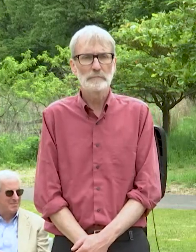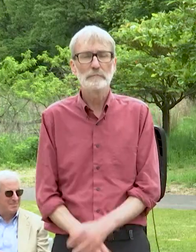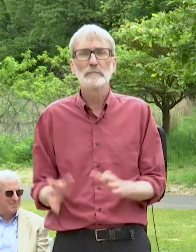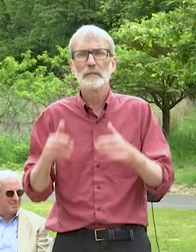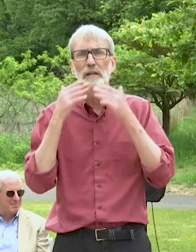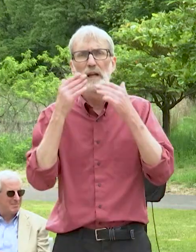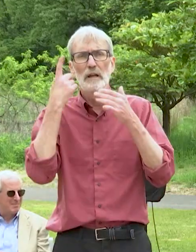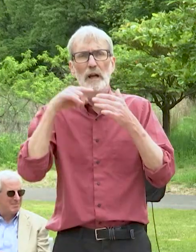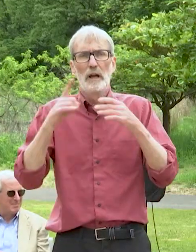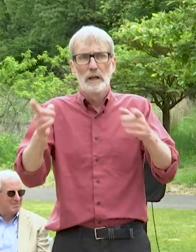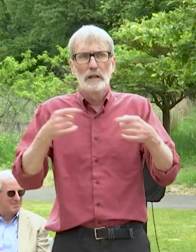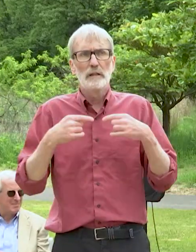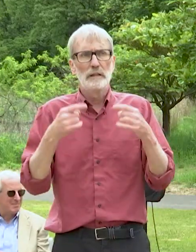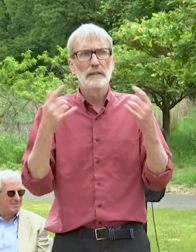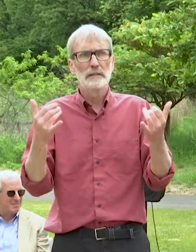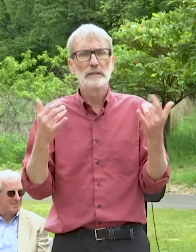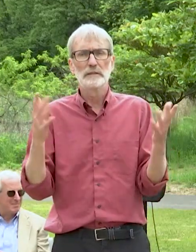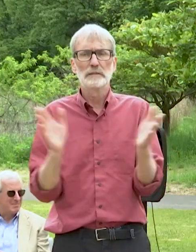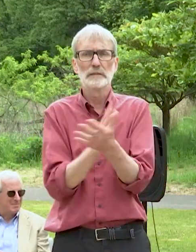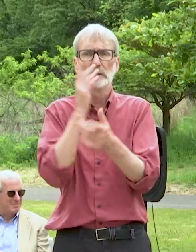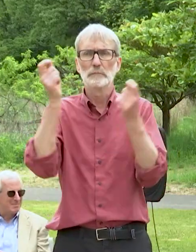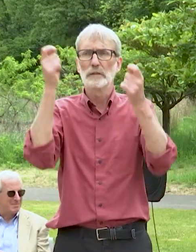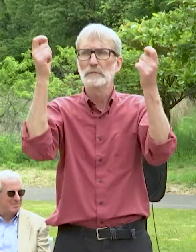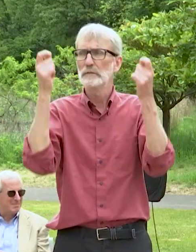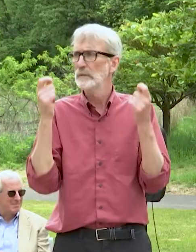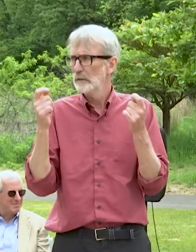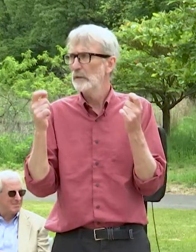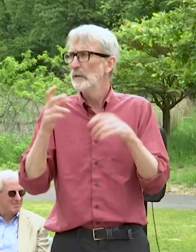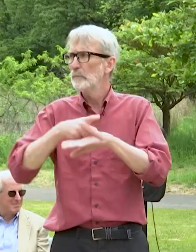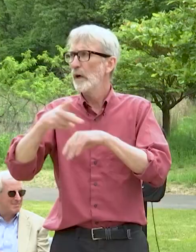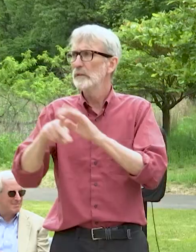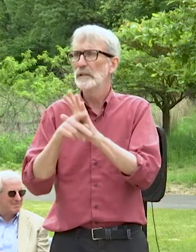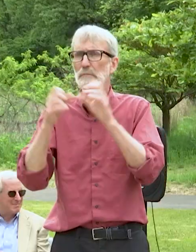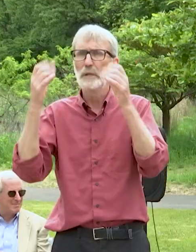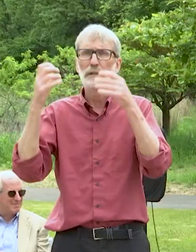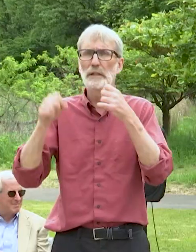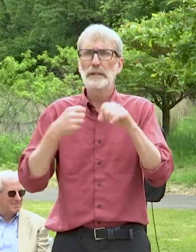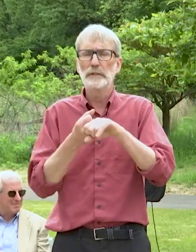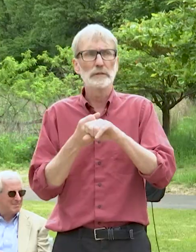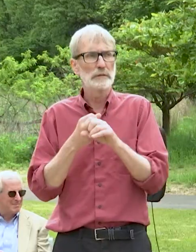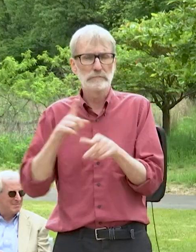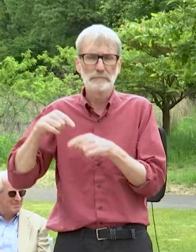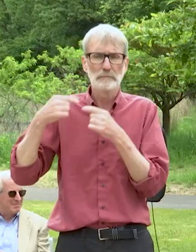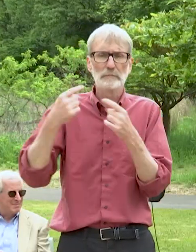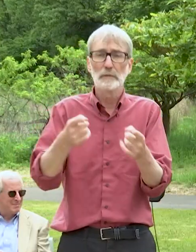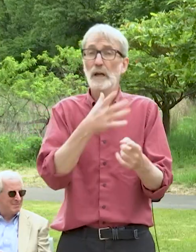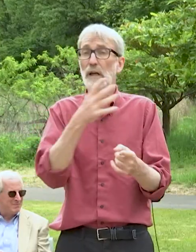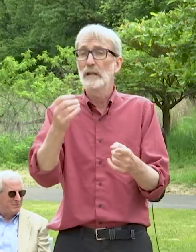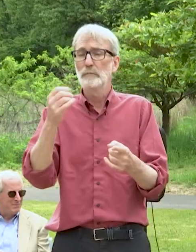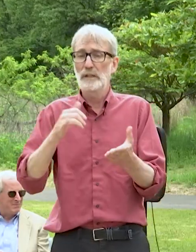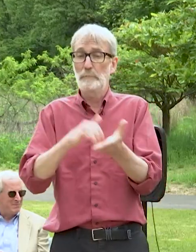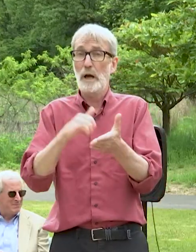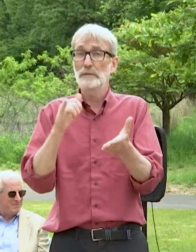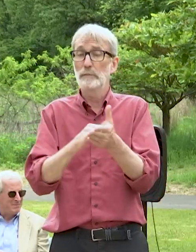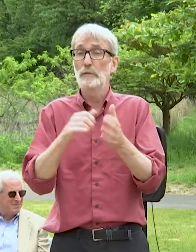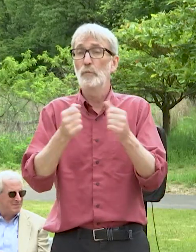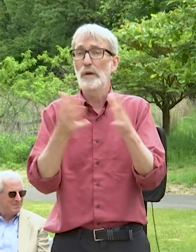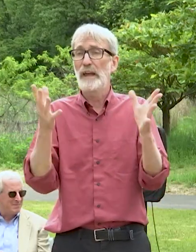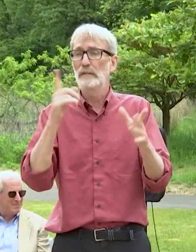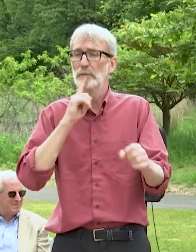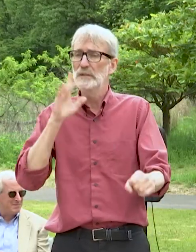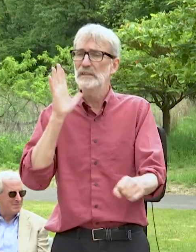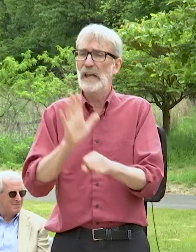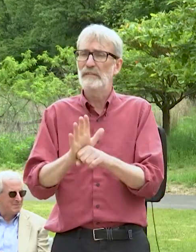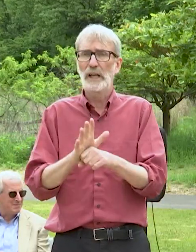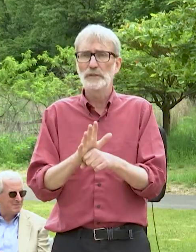Thank you all for coming out here today to celebrate a project that's been years in the making, and a project that would not have been possible without the